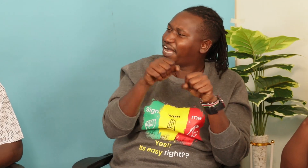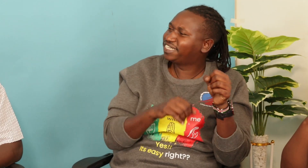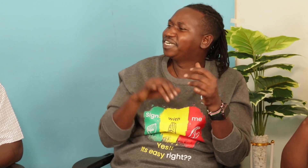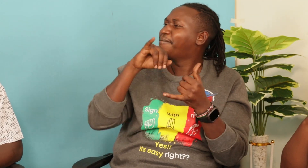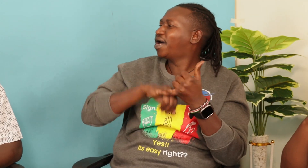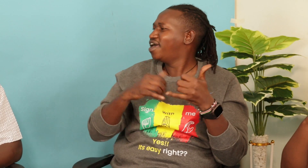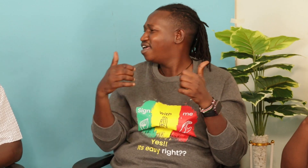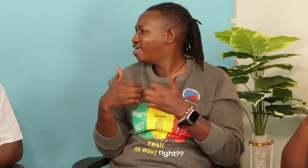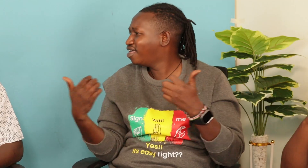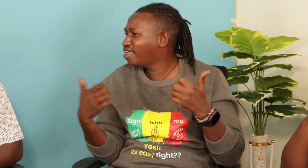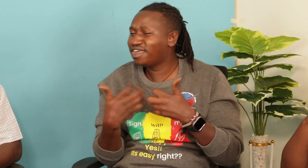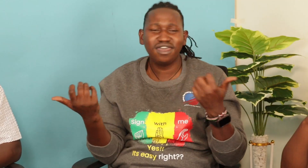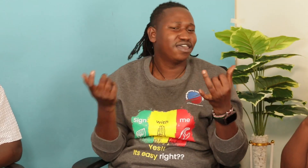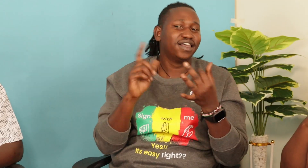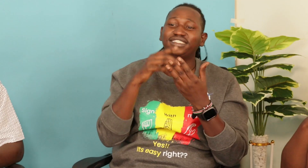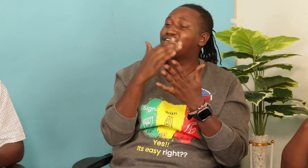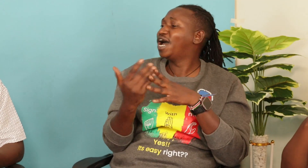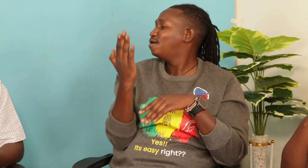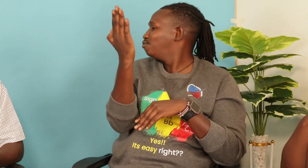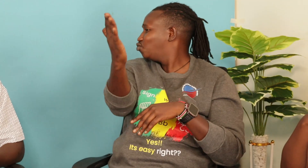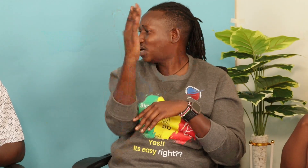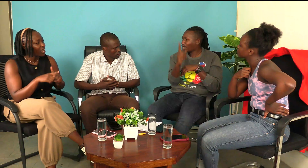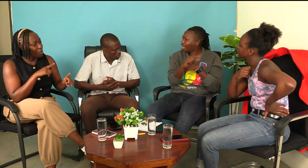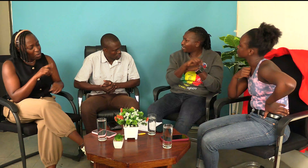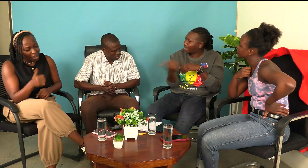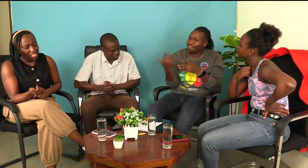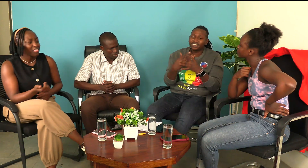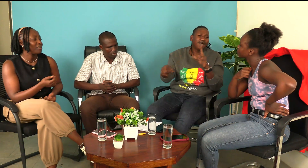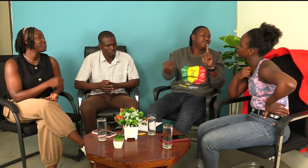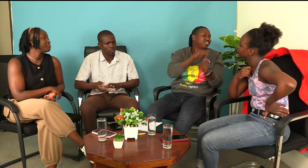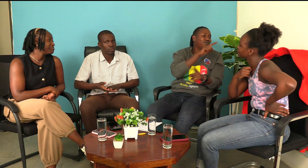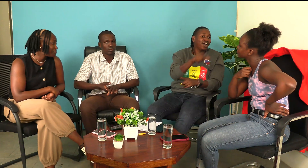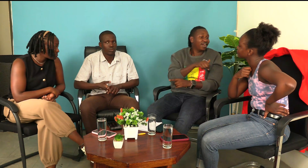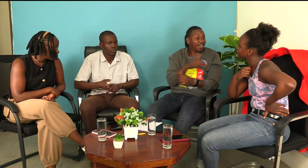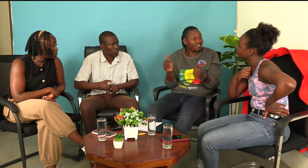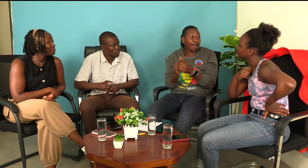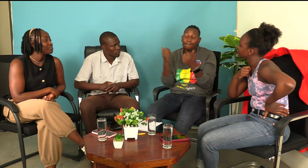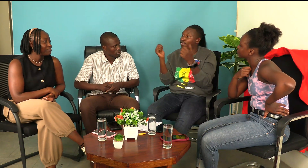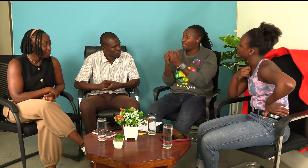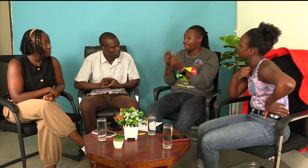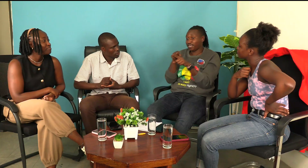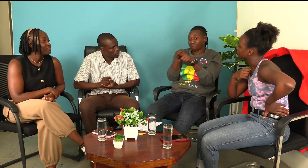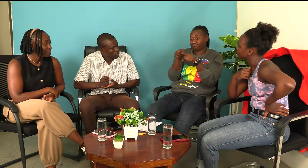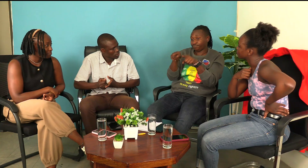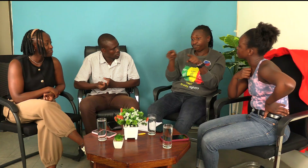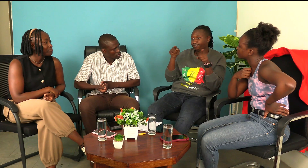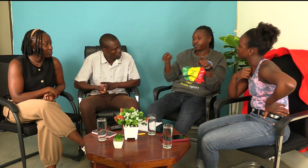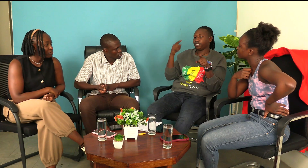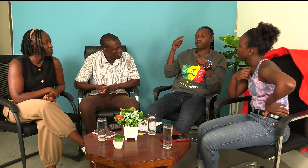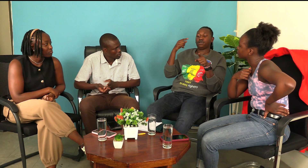mother issues. We have seen even in the news, like people divorcing and others slapping each other very properly.